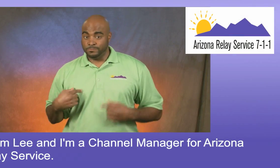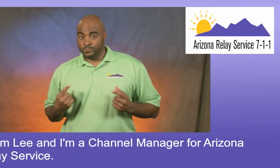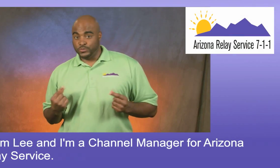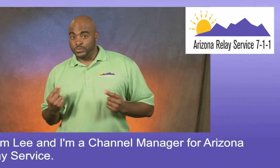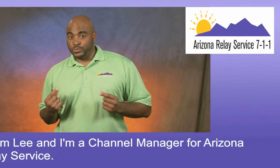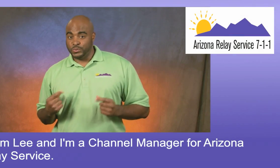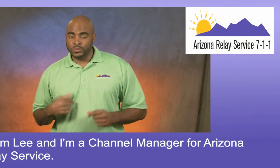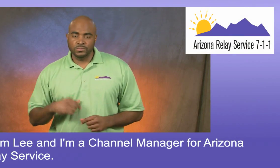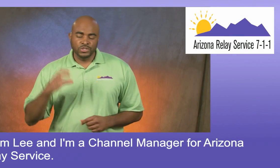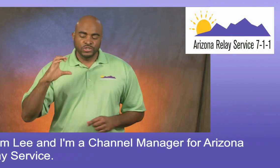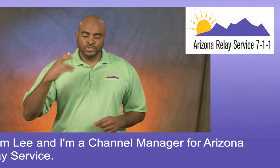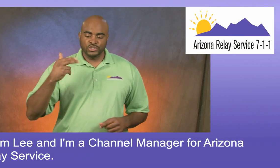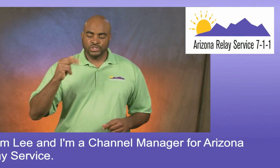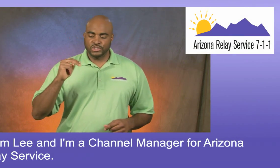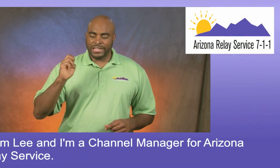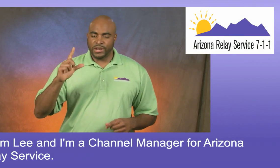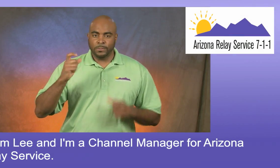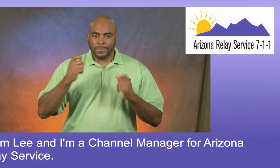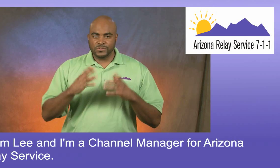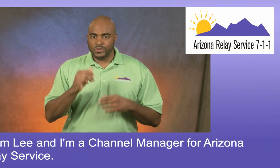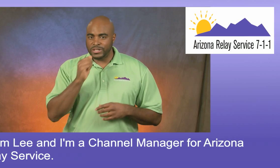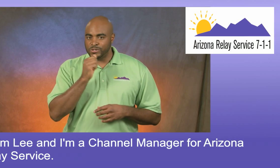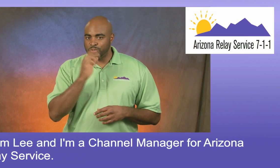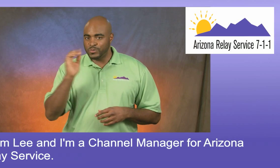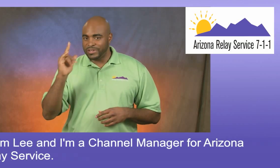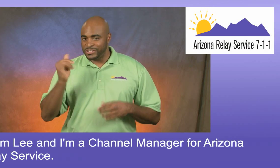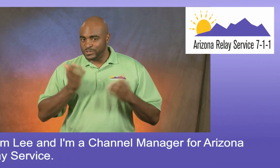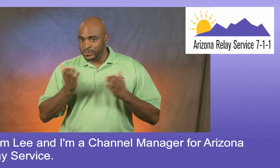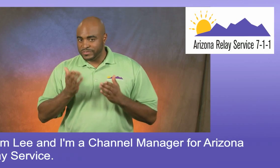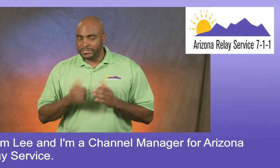Hi, I'm Lee, and I'm a channel manager for Arizona Relay Service.